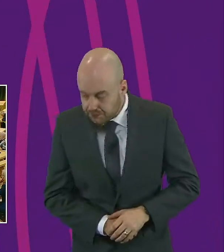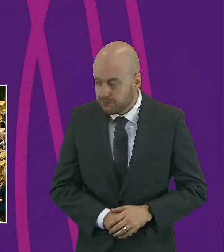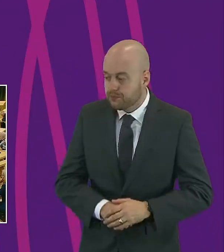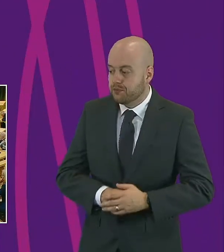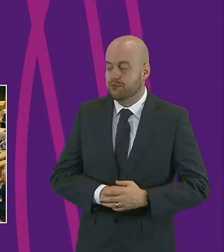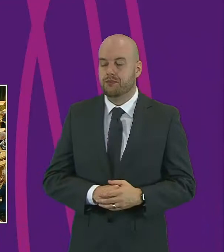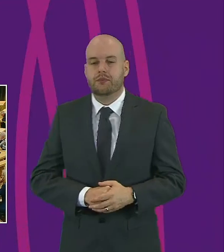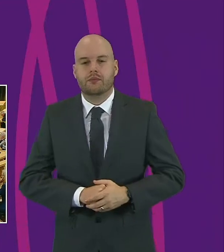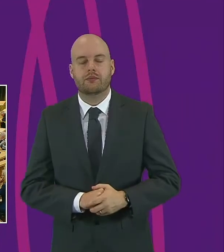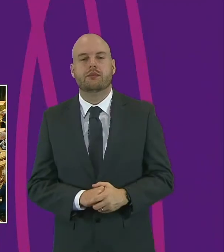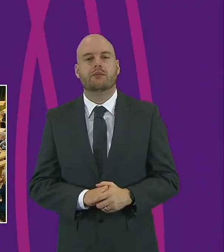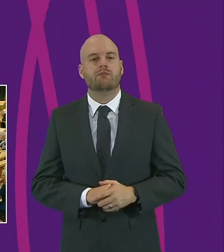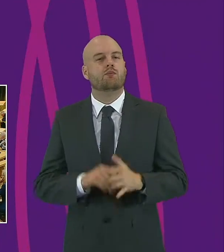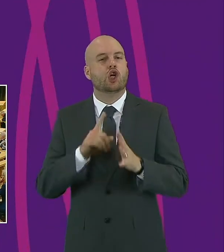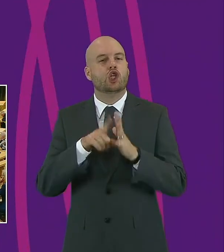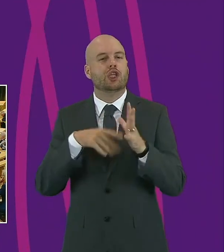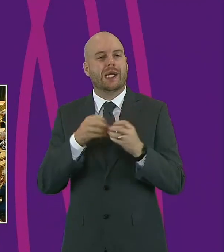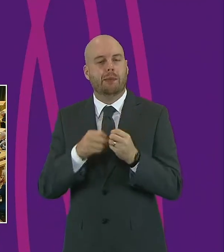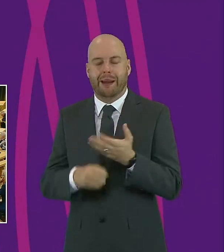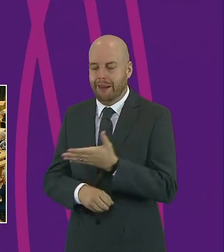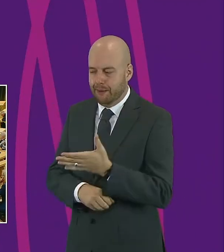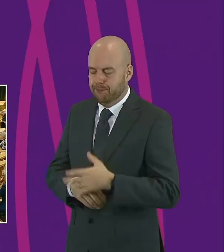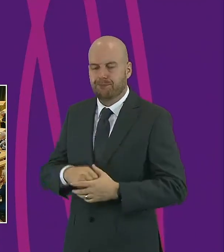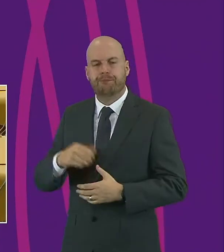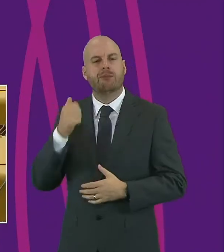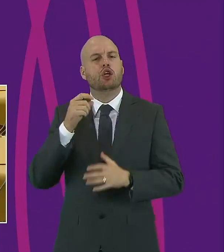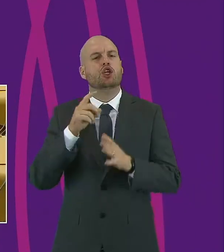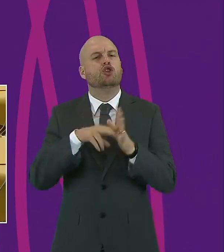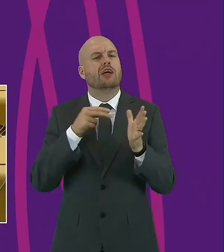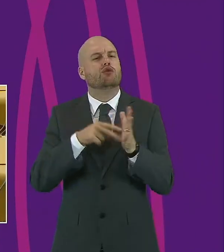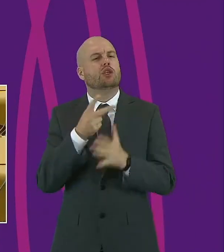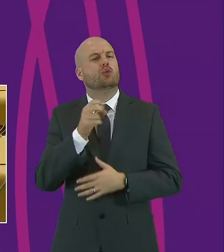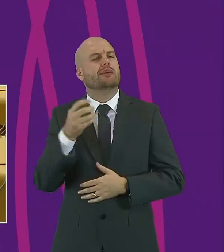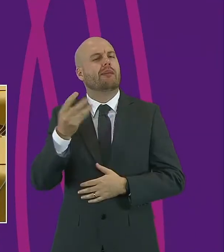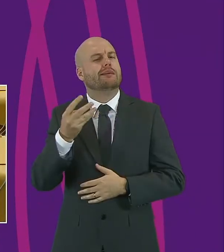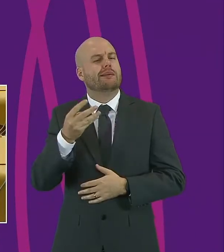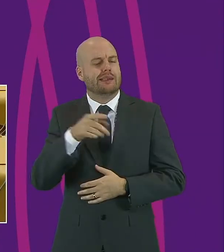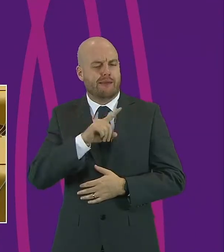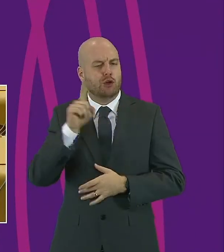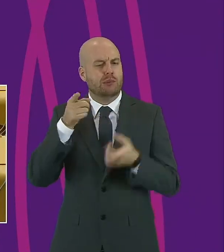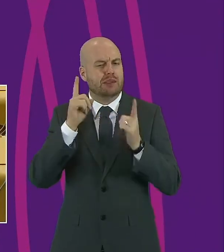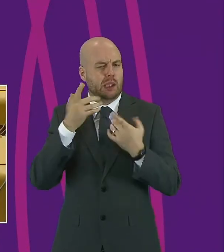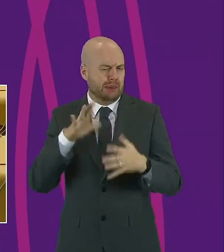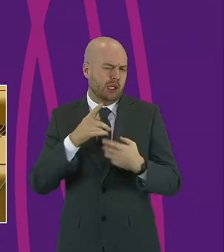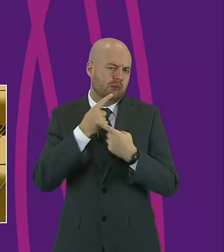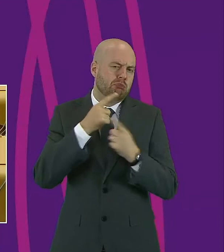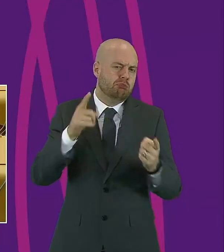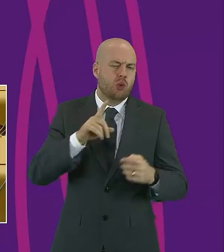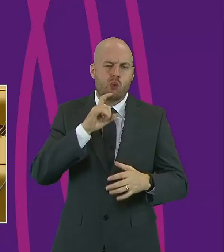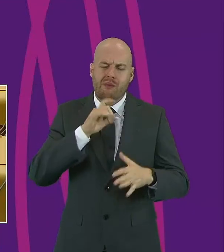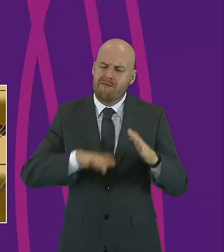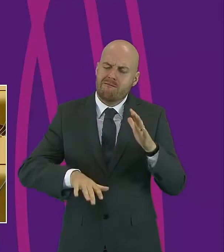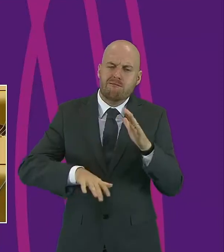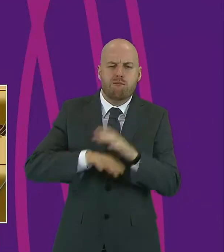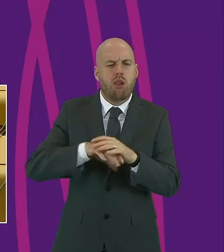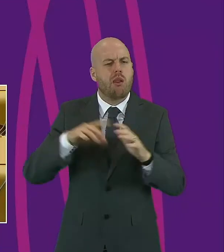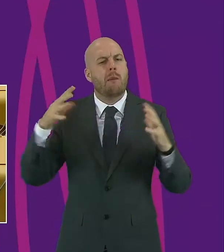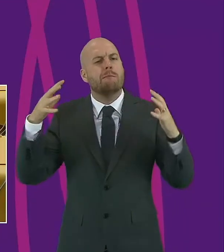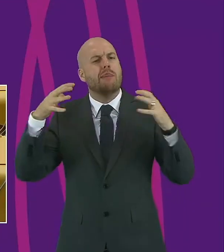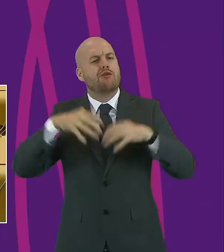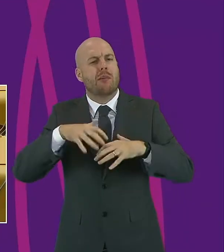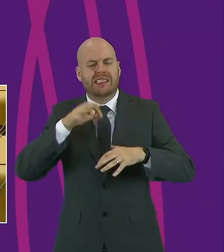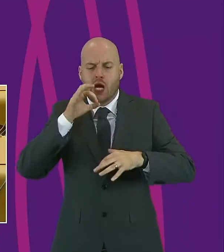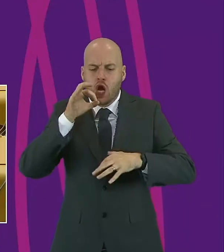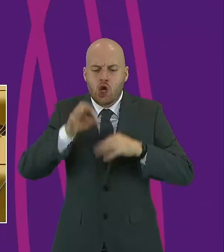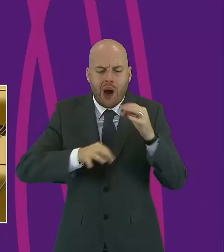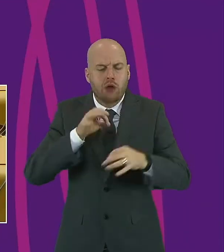January 2019, the First Minister said in this chamber that she would cooperate fully with the parliamentary inquiry into the government's handling of